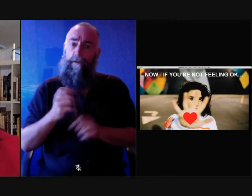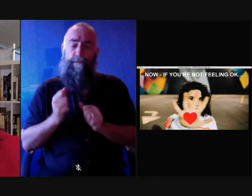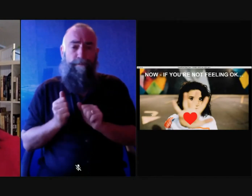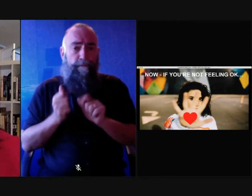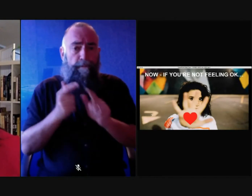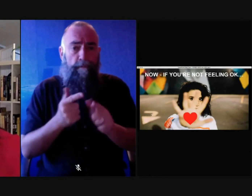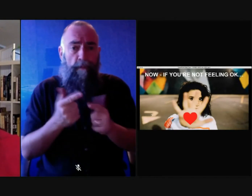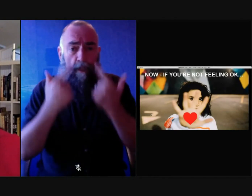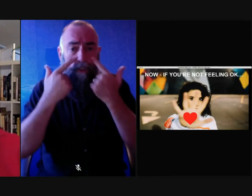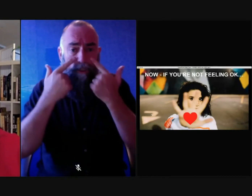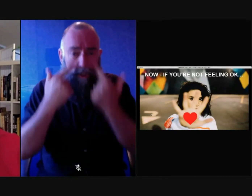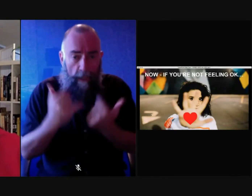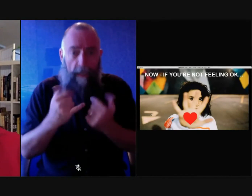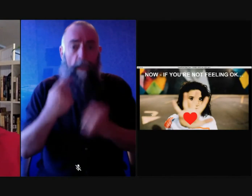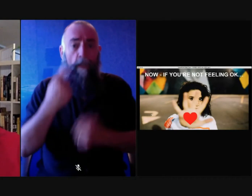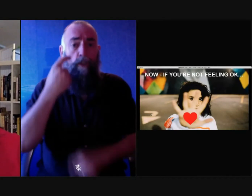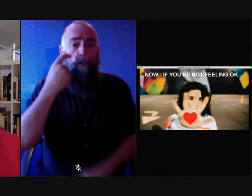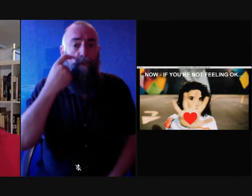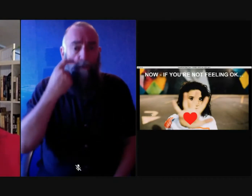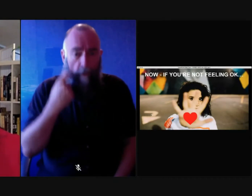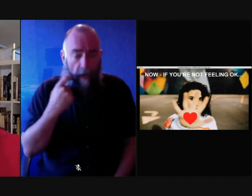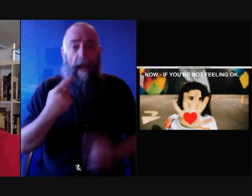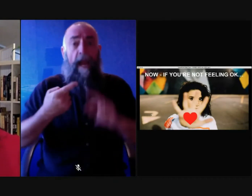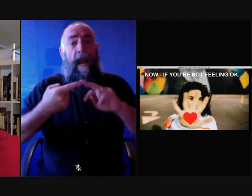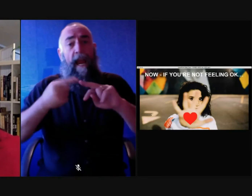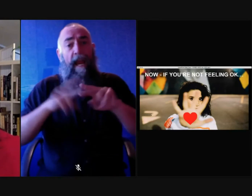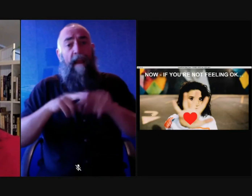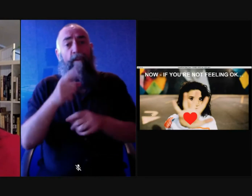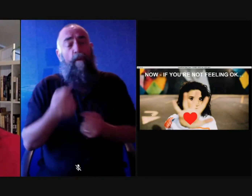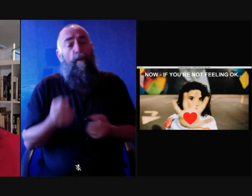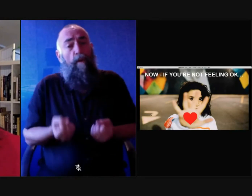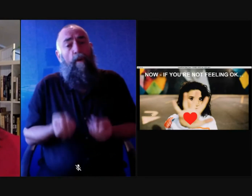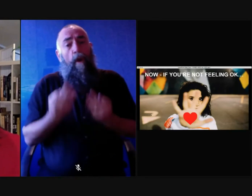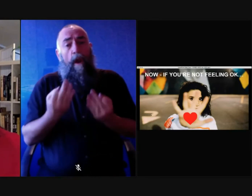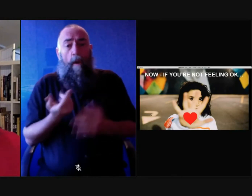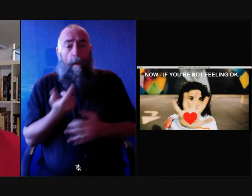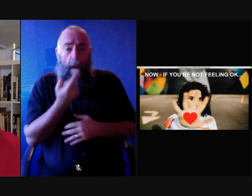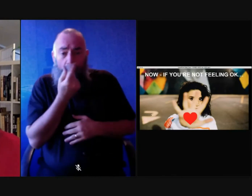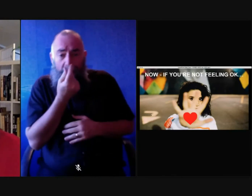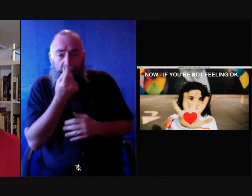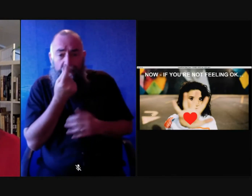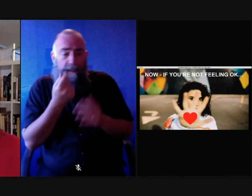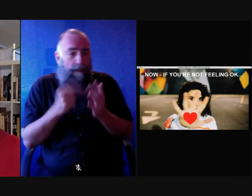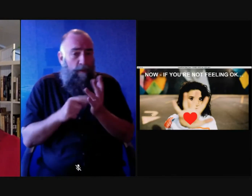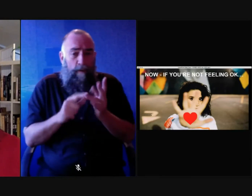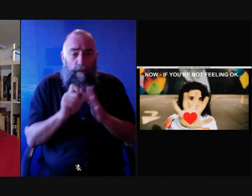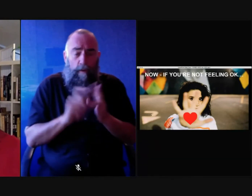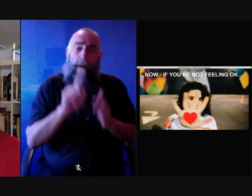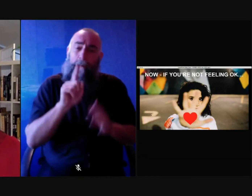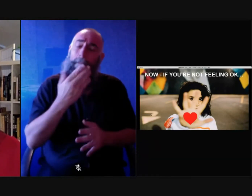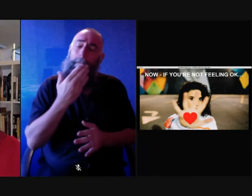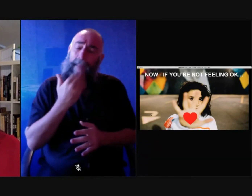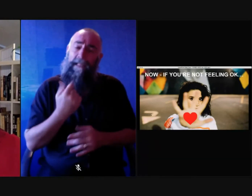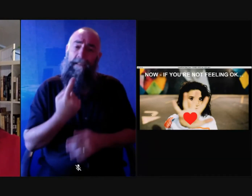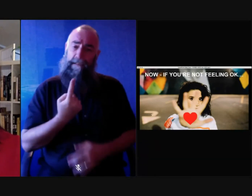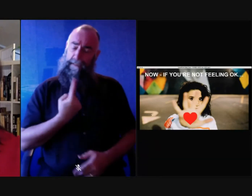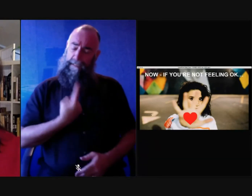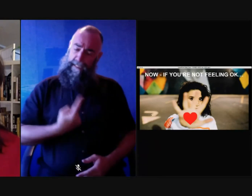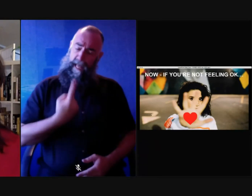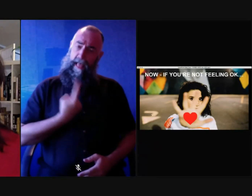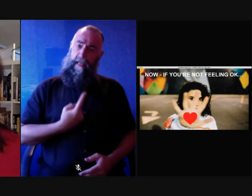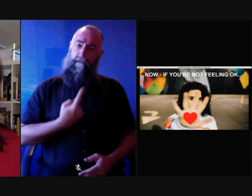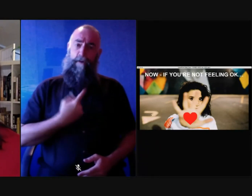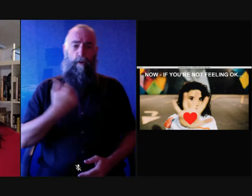have the capacity for them, please practice some self-kindness and be nice to yourselves and just take the time that you need.